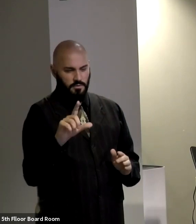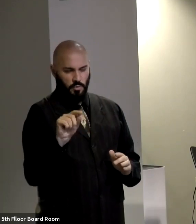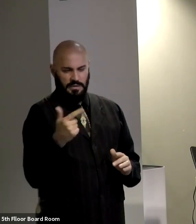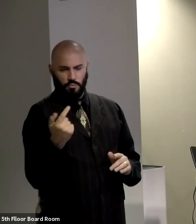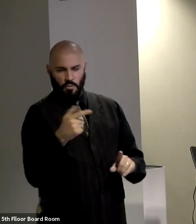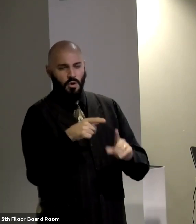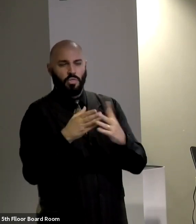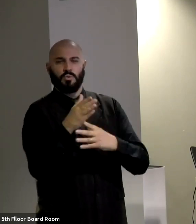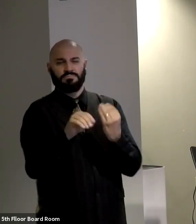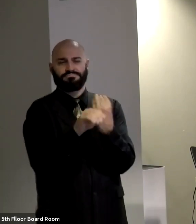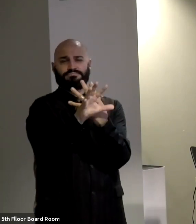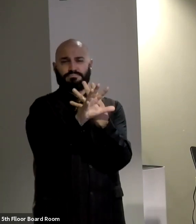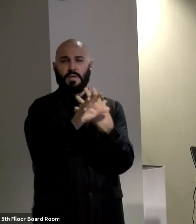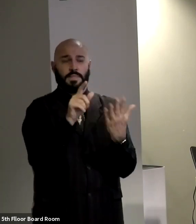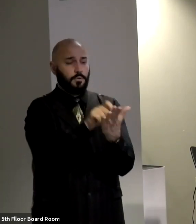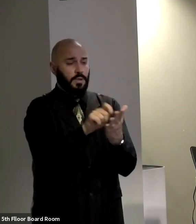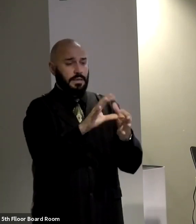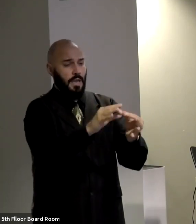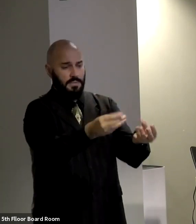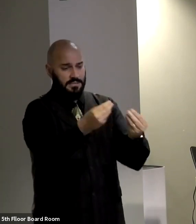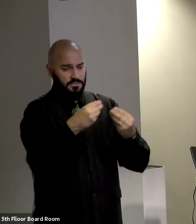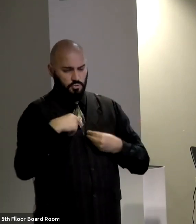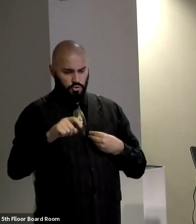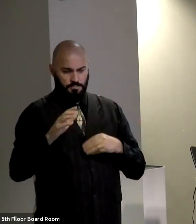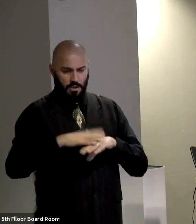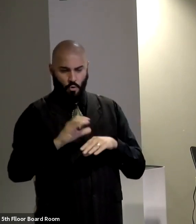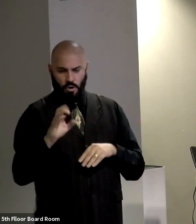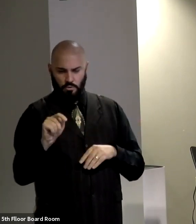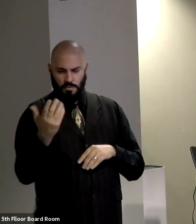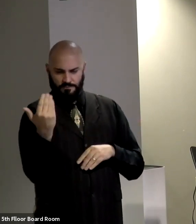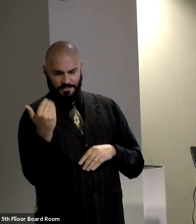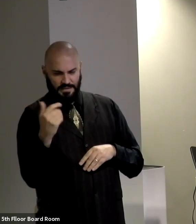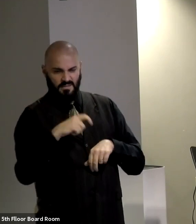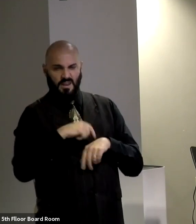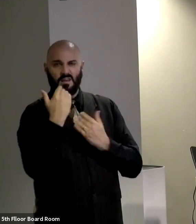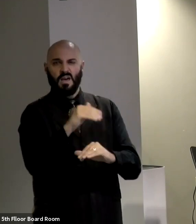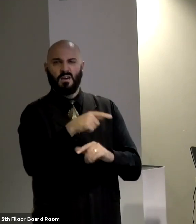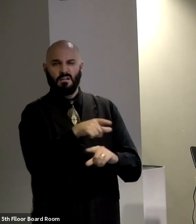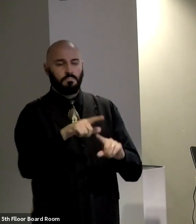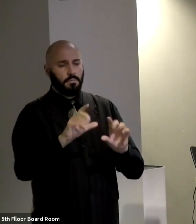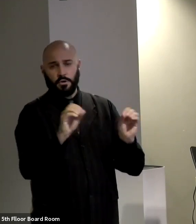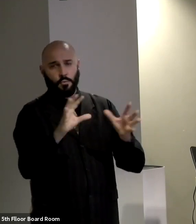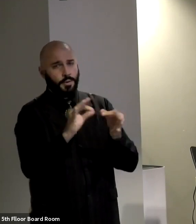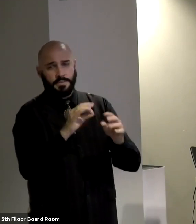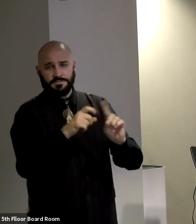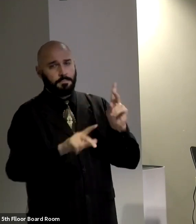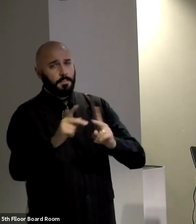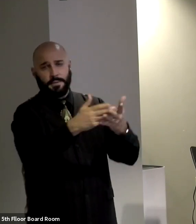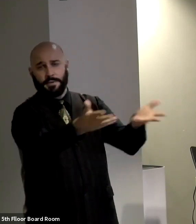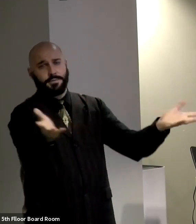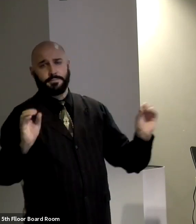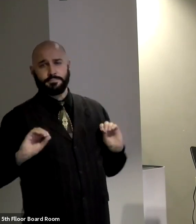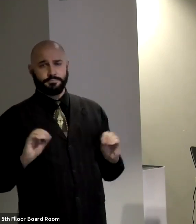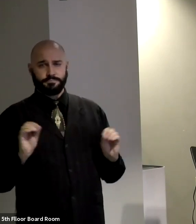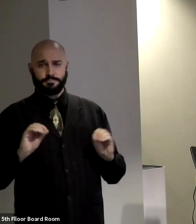WebEx. Written comments were due by 5 p.m. on October the 15th. No public comments were received.